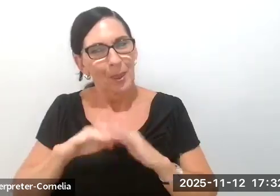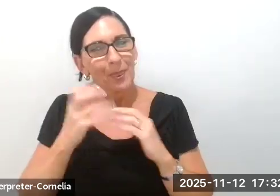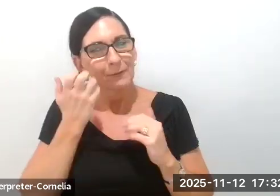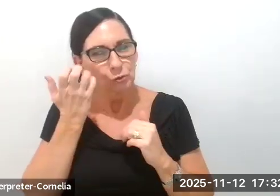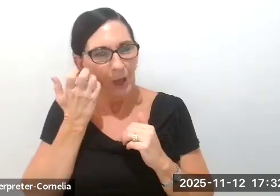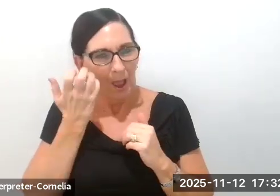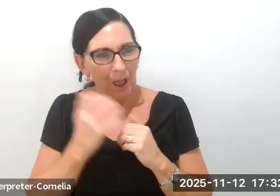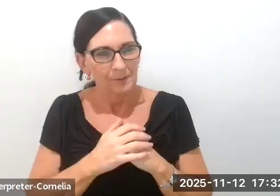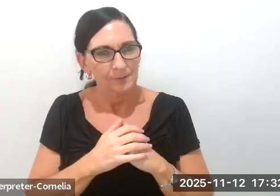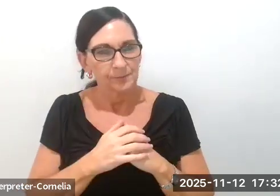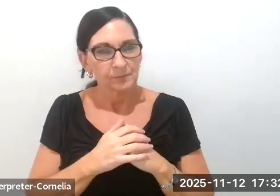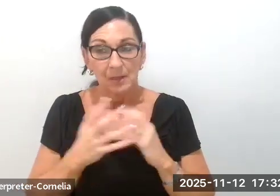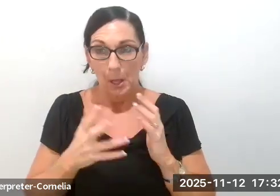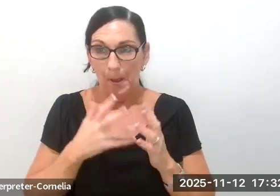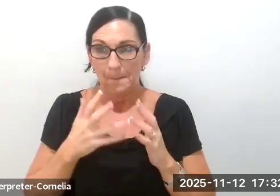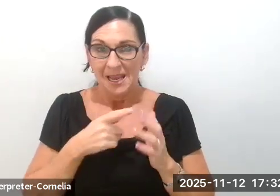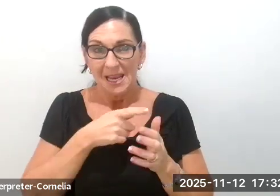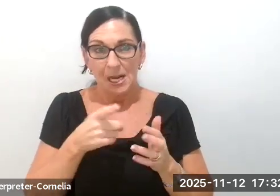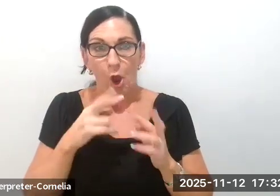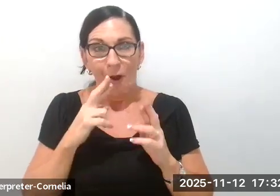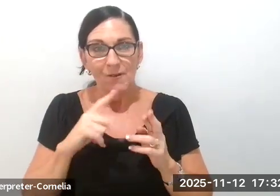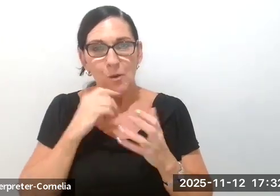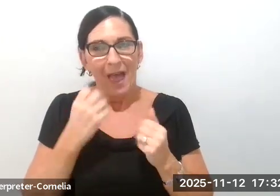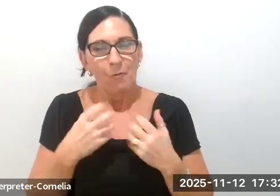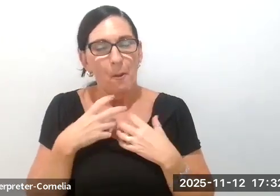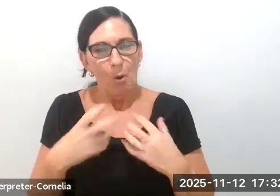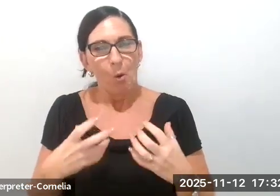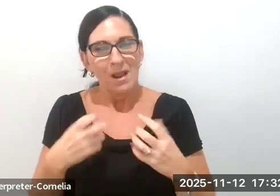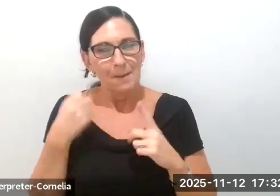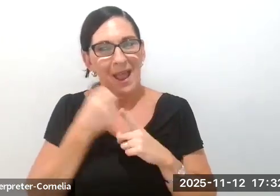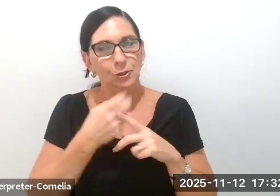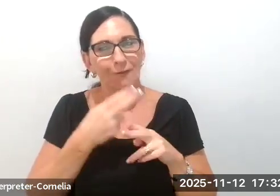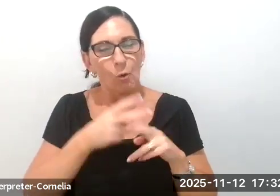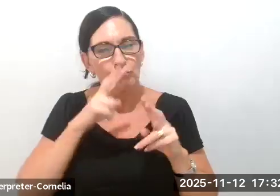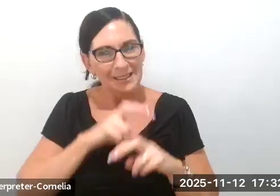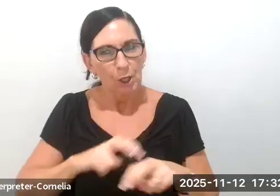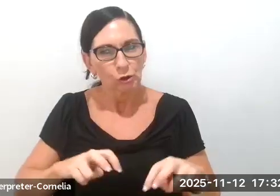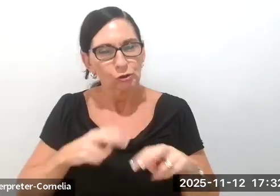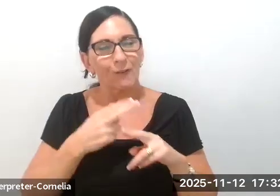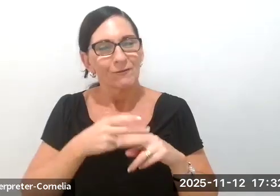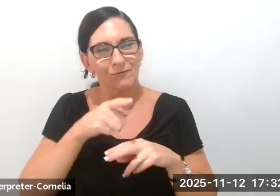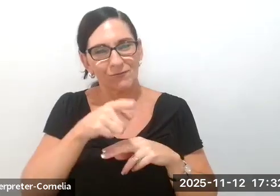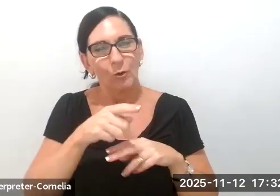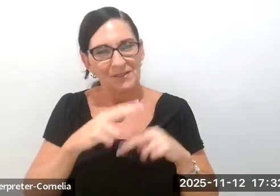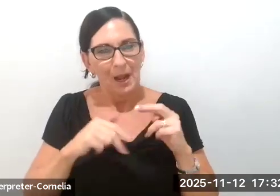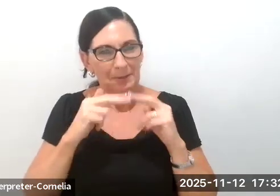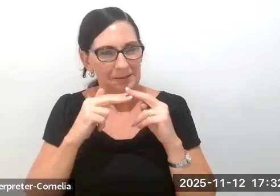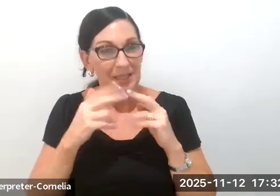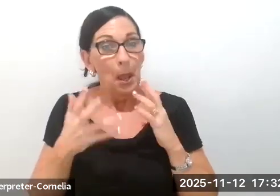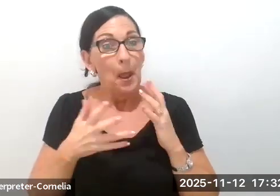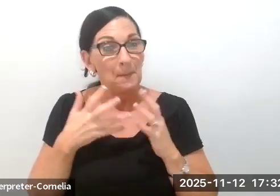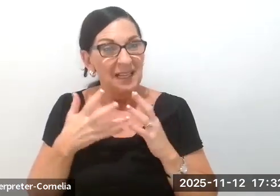in the program with increased research impact and professional development. The next criteria